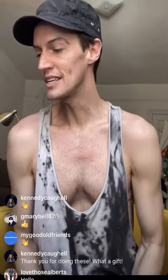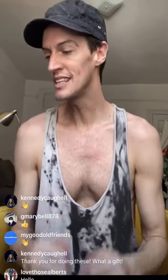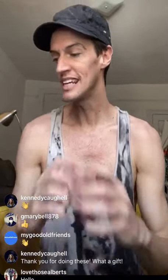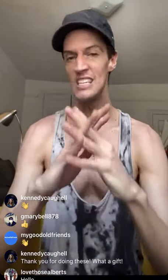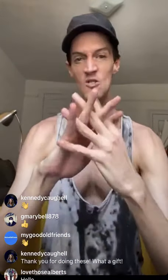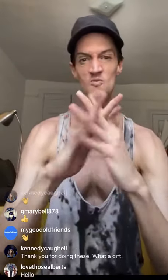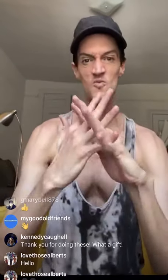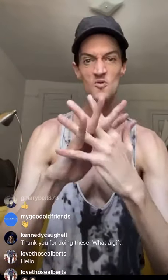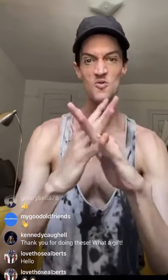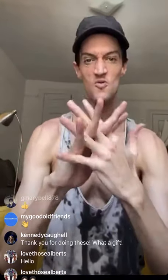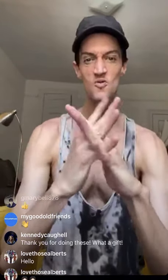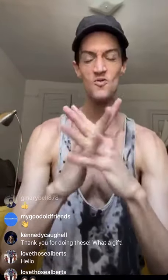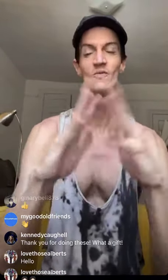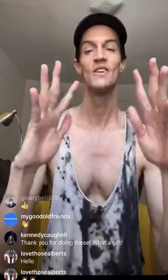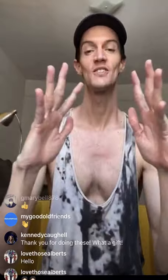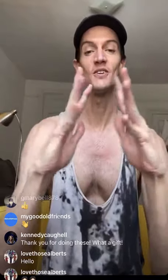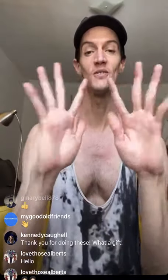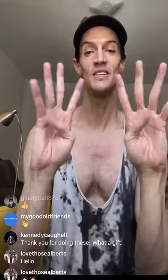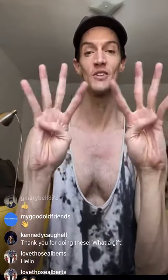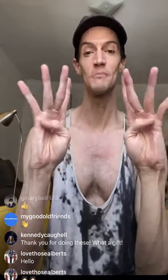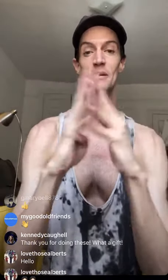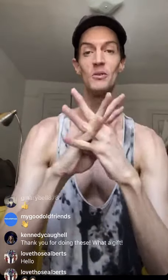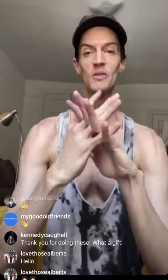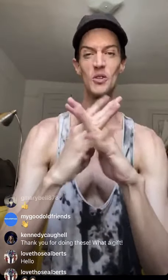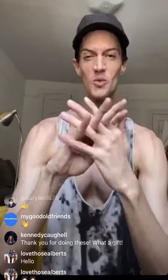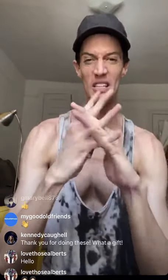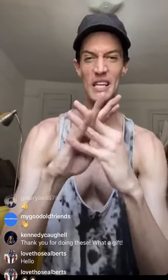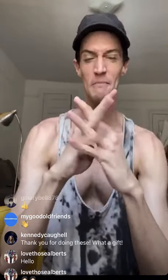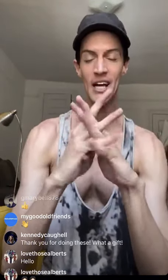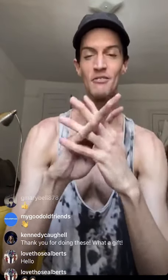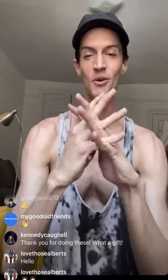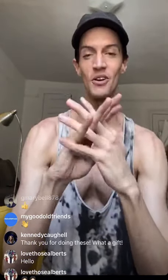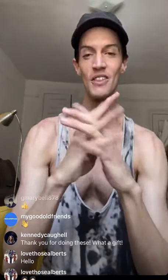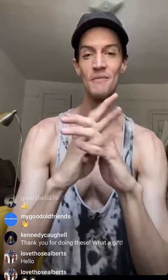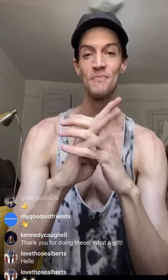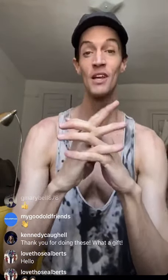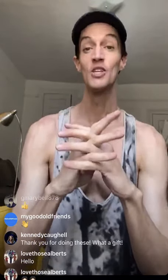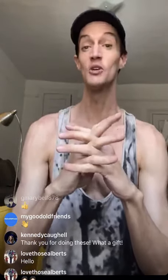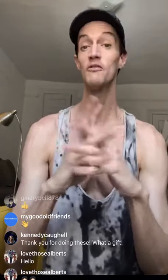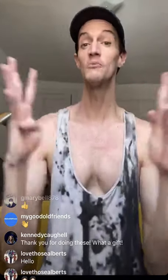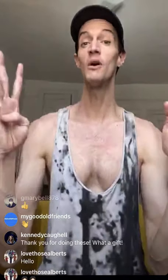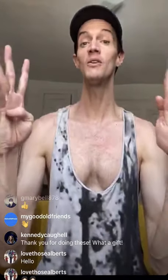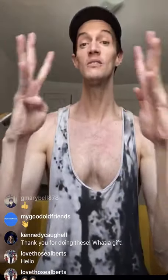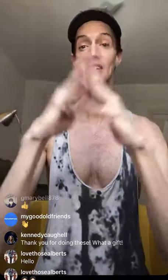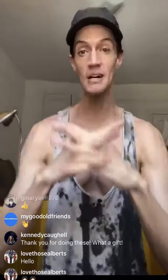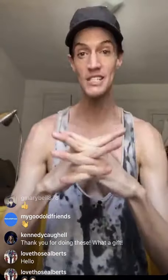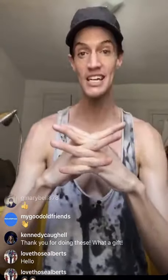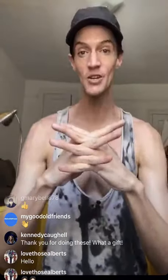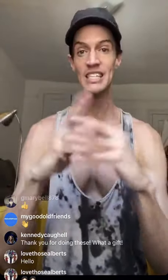Wrestling. So these are the people and they're wrestling back and forth. So football comes together in